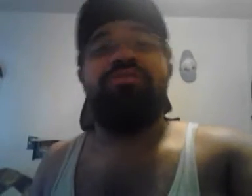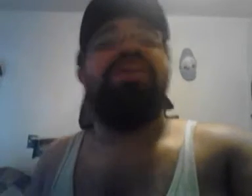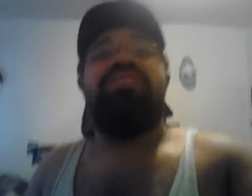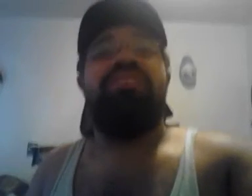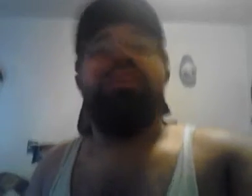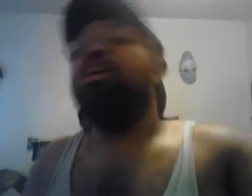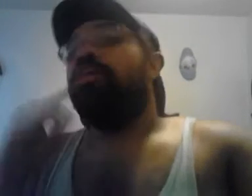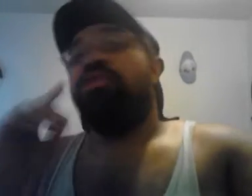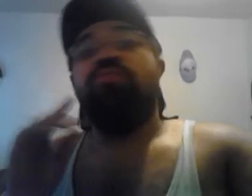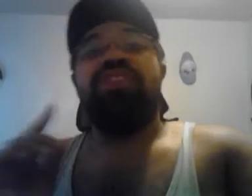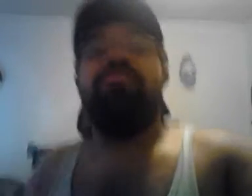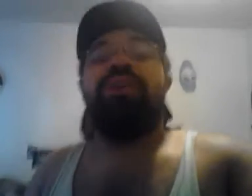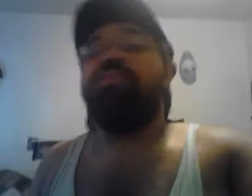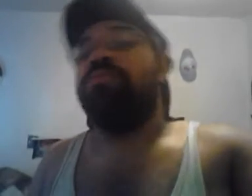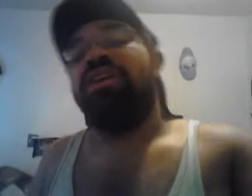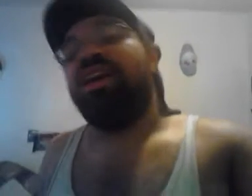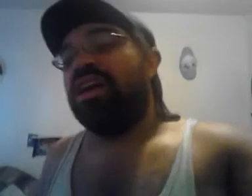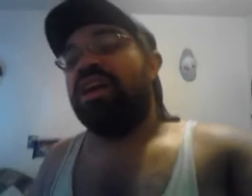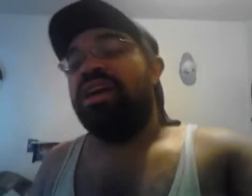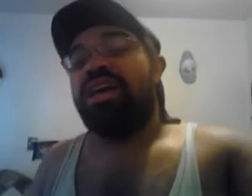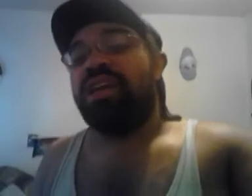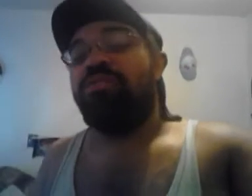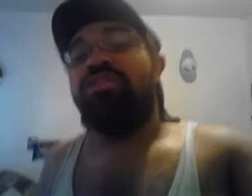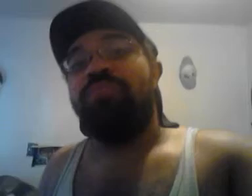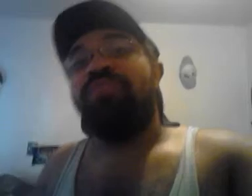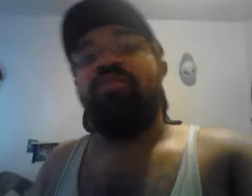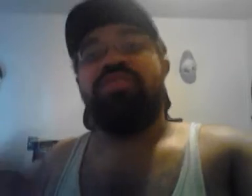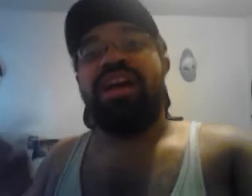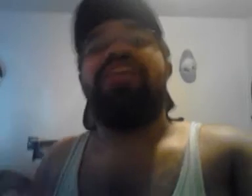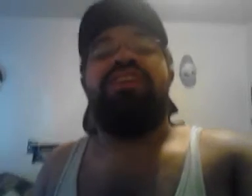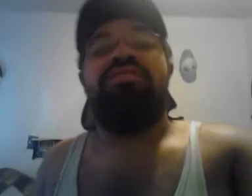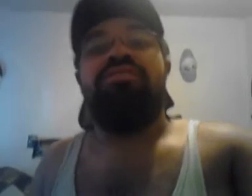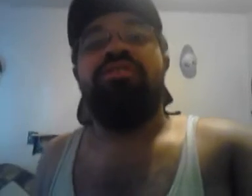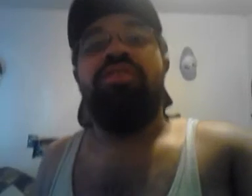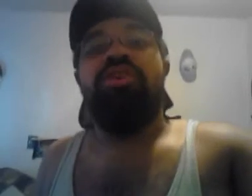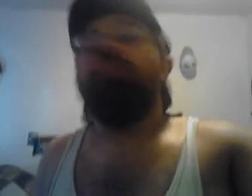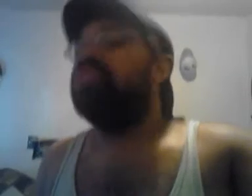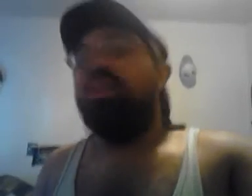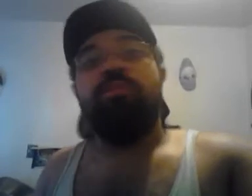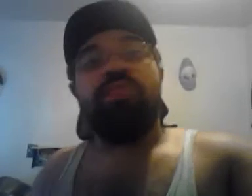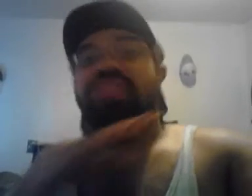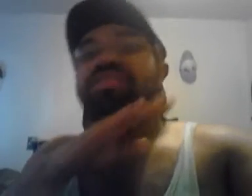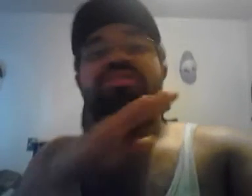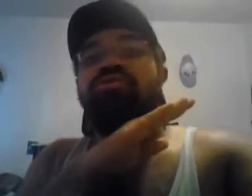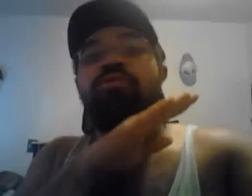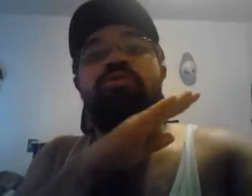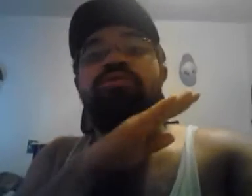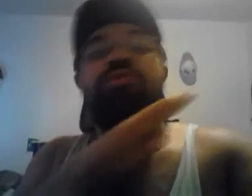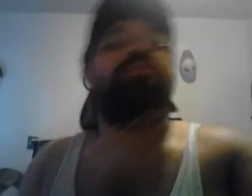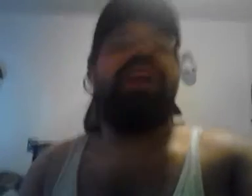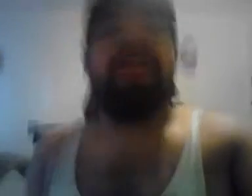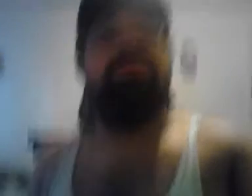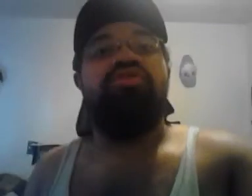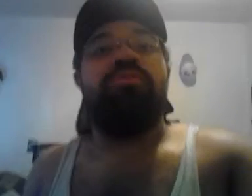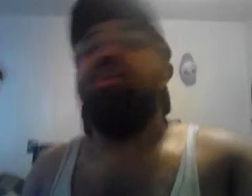kids. But the rest of my people, the rest of my folks got kids. But there are brothers and sisters too who don't even have children. But they